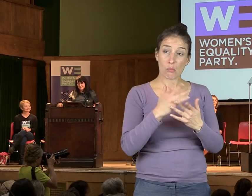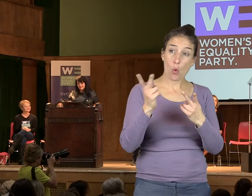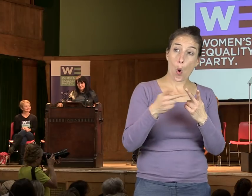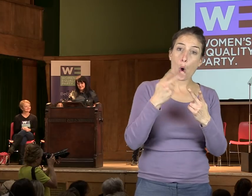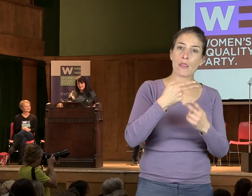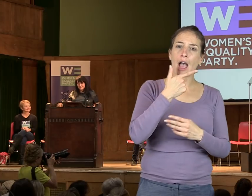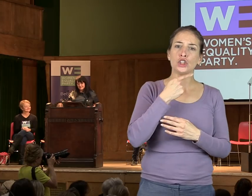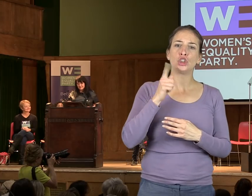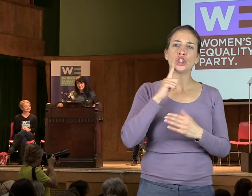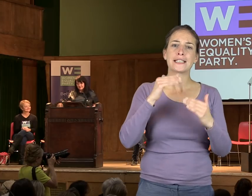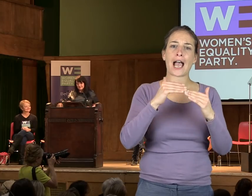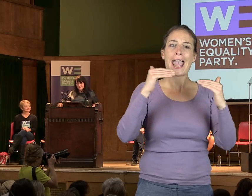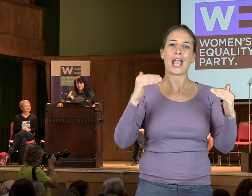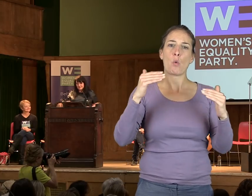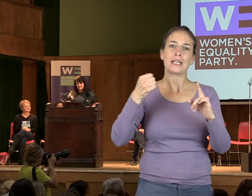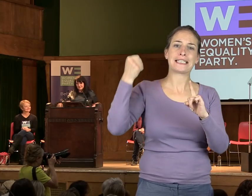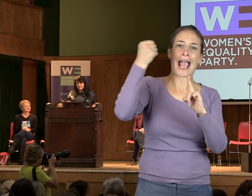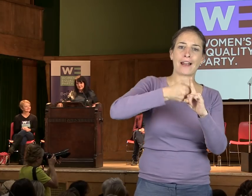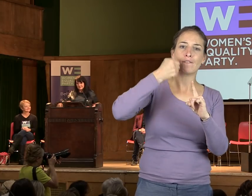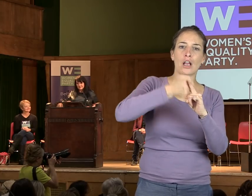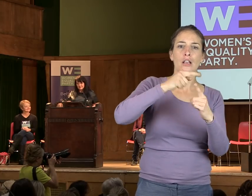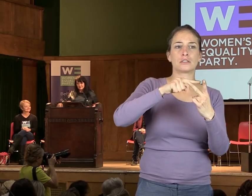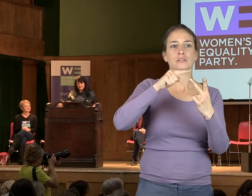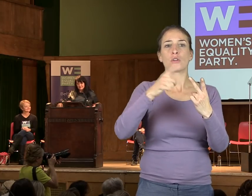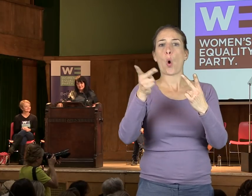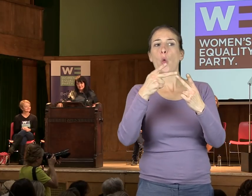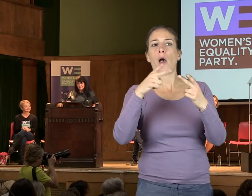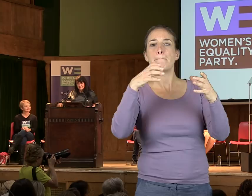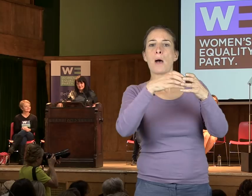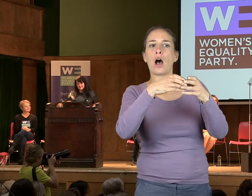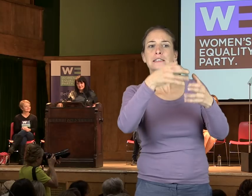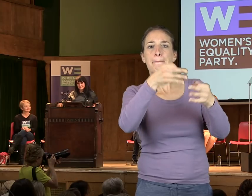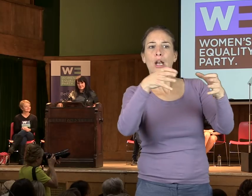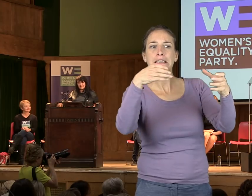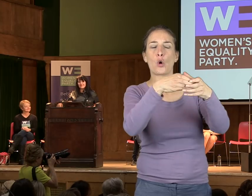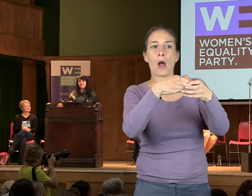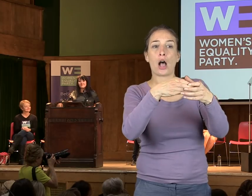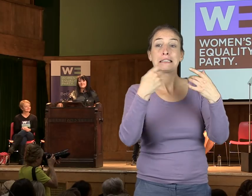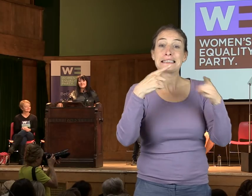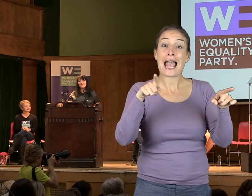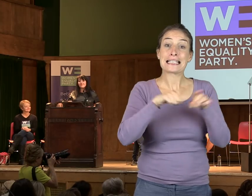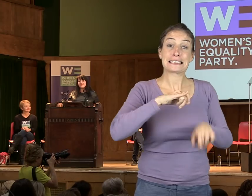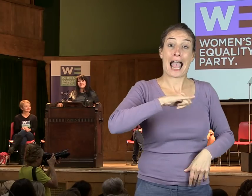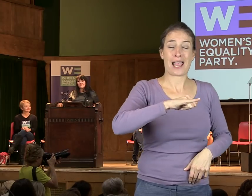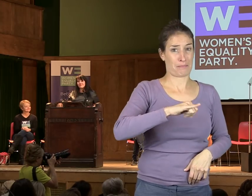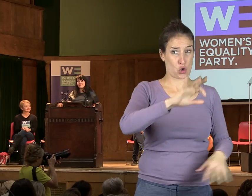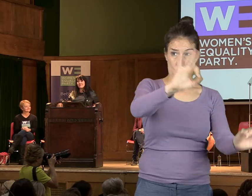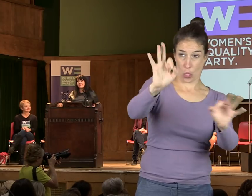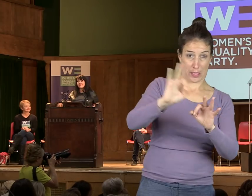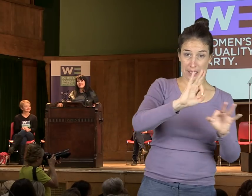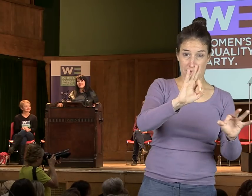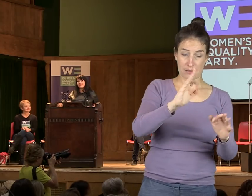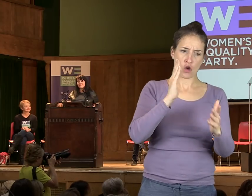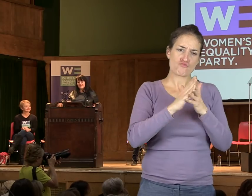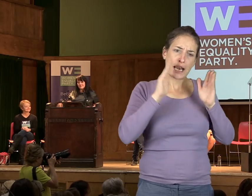equality advocate or political party is saying anything like that. By focusing only on equality in work